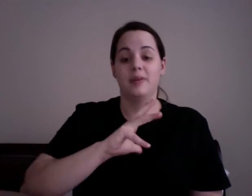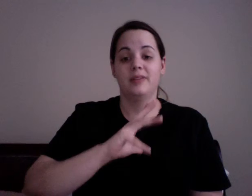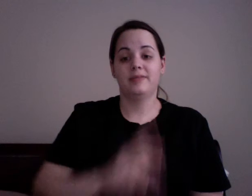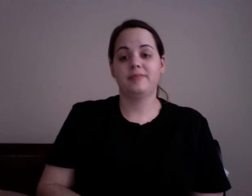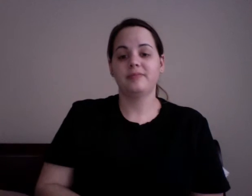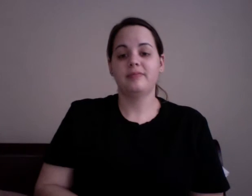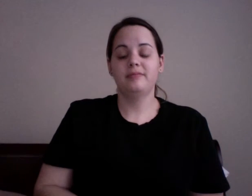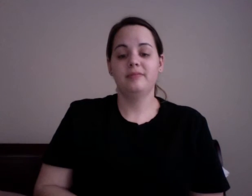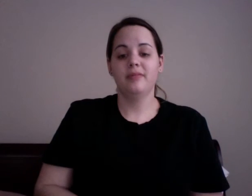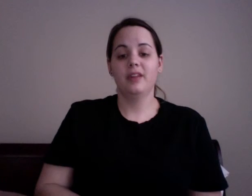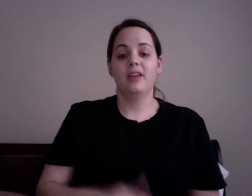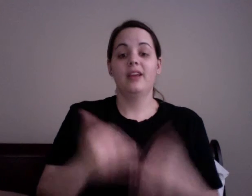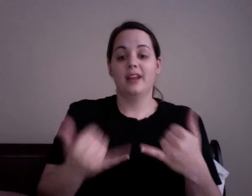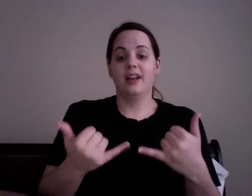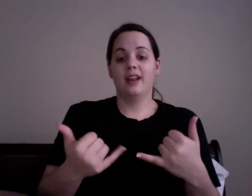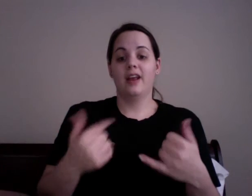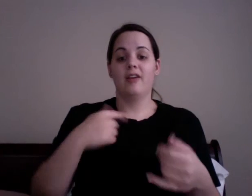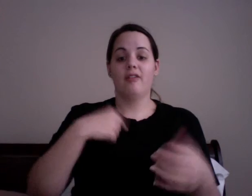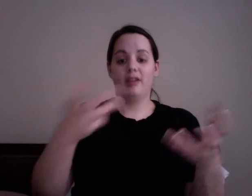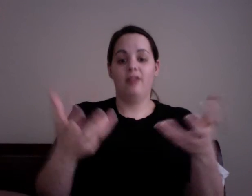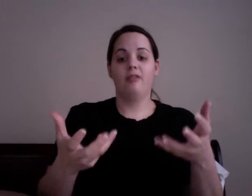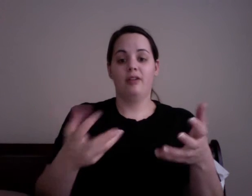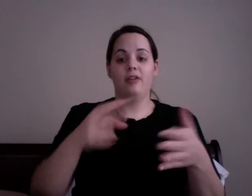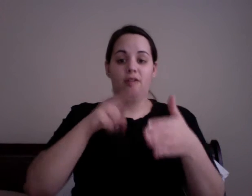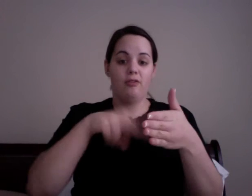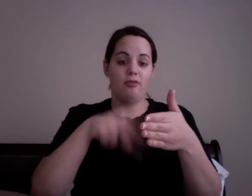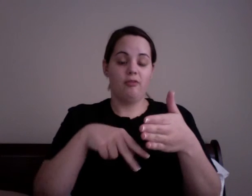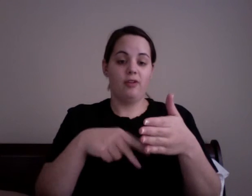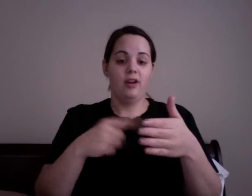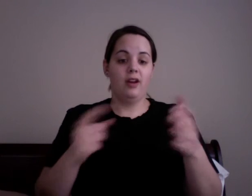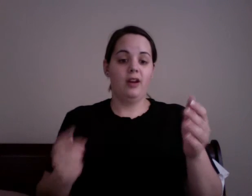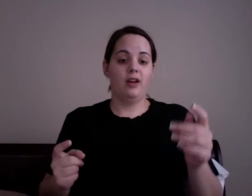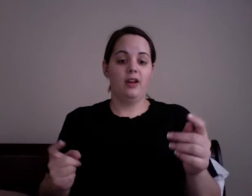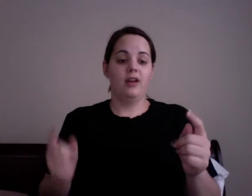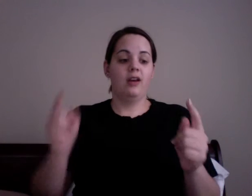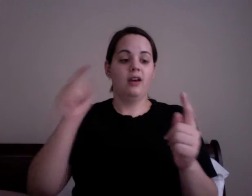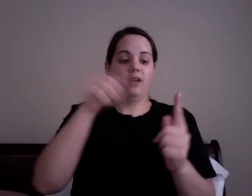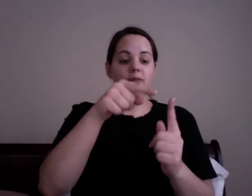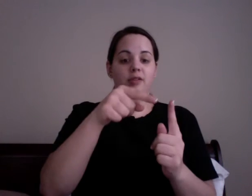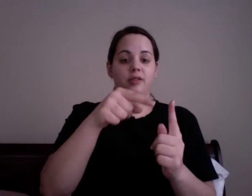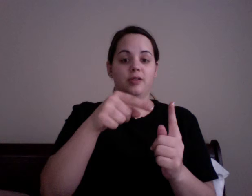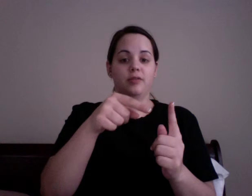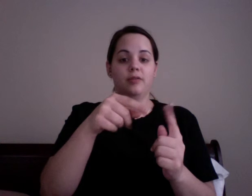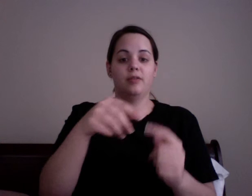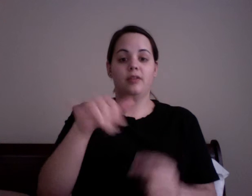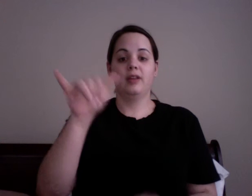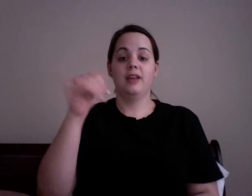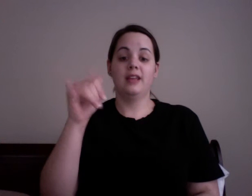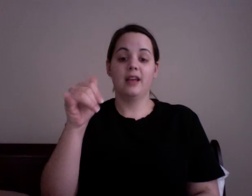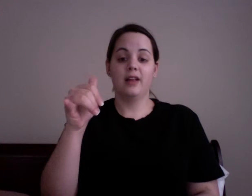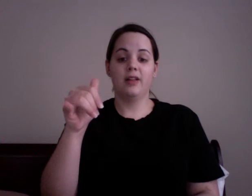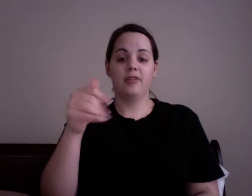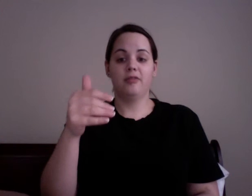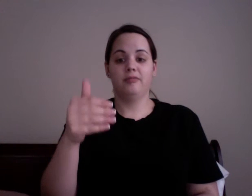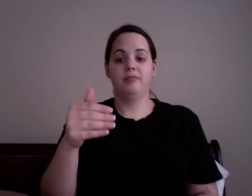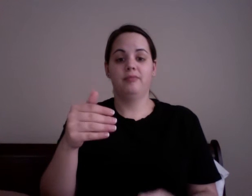yellow post-it in your book. When you get there, you can stop reading, and then I want you to think about an inference that you could make, and we'll